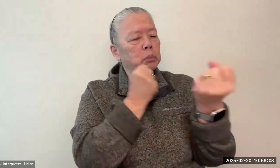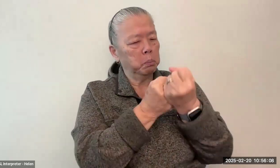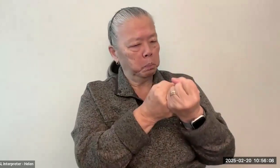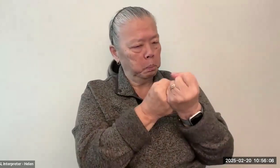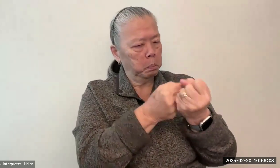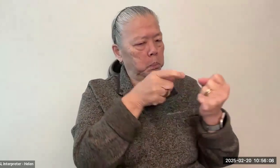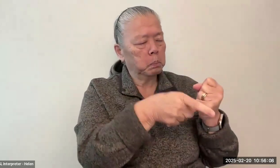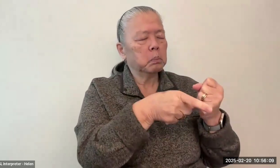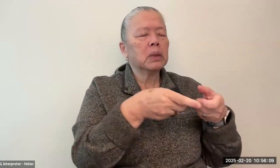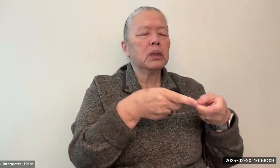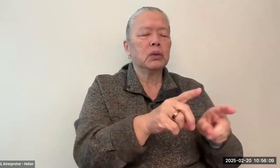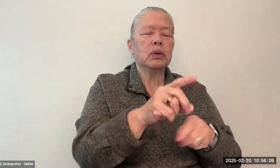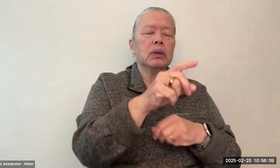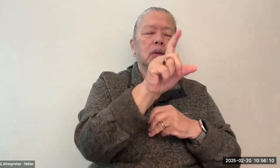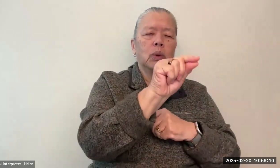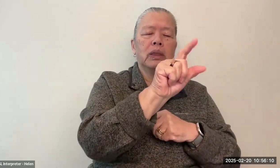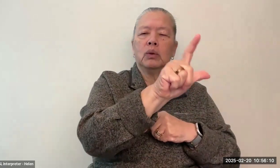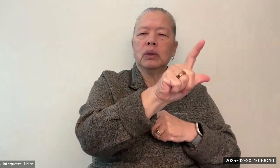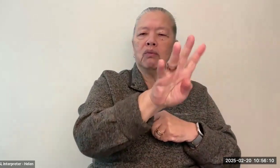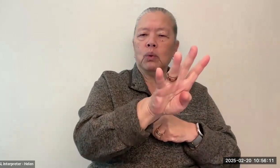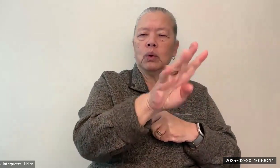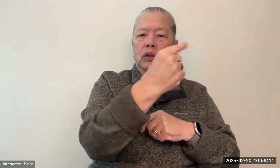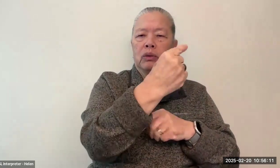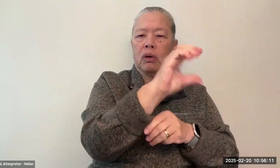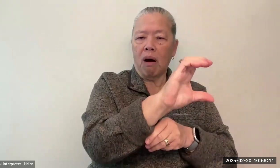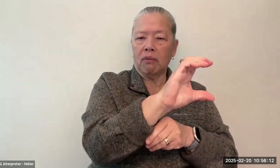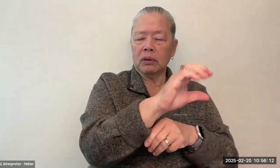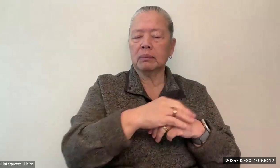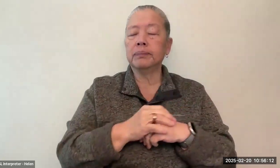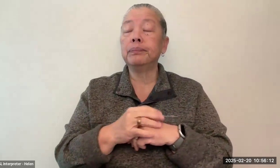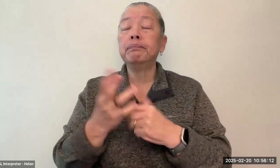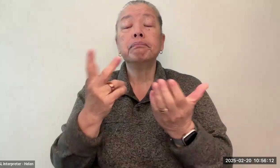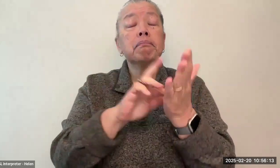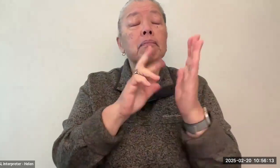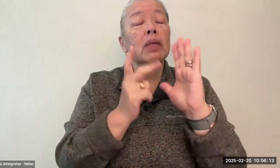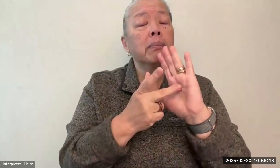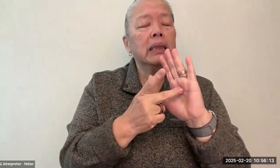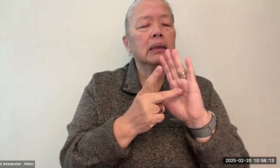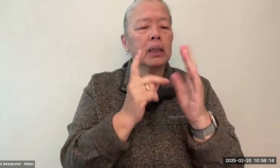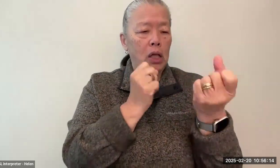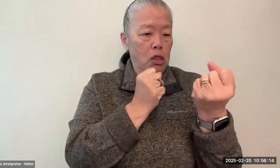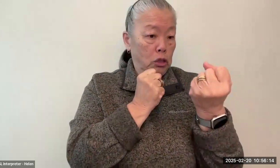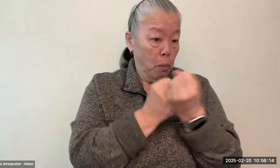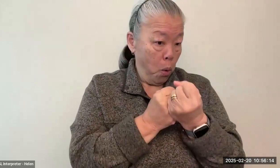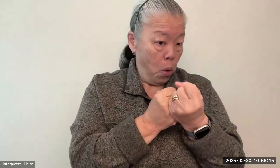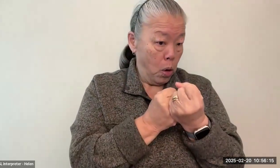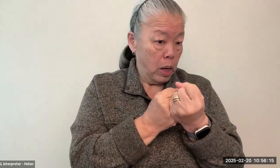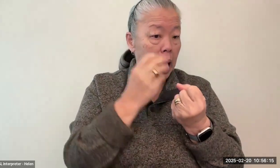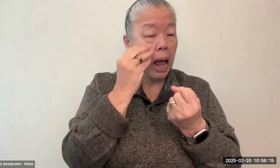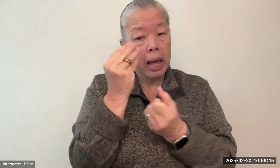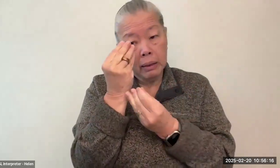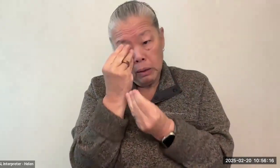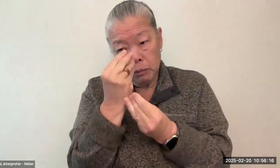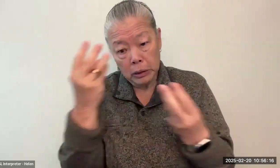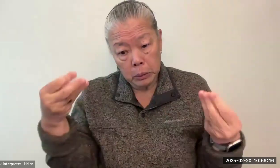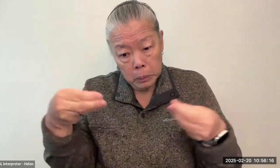2024 General Conference. So, the support and the input that have brought us to this